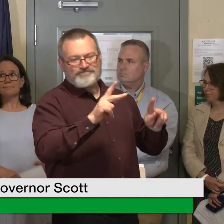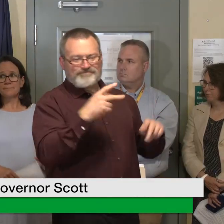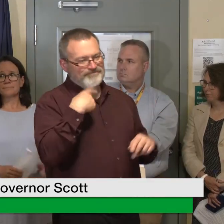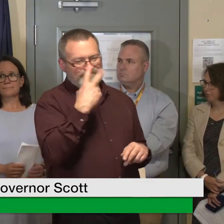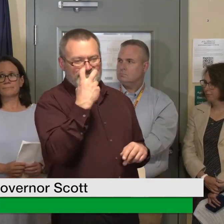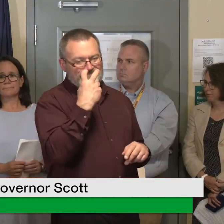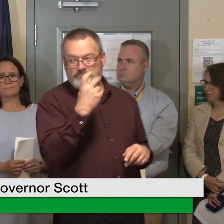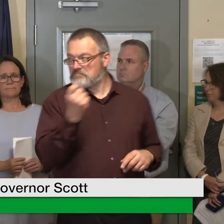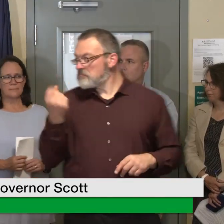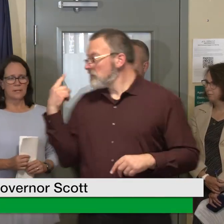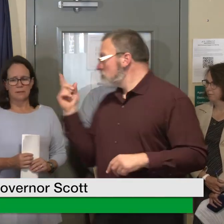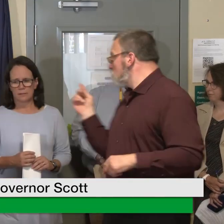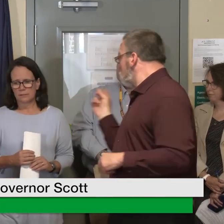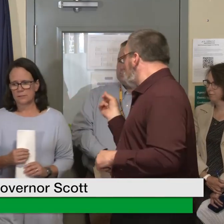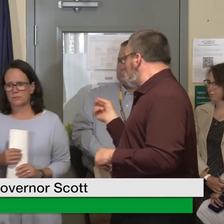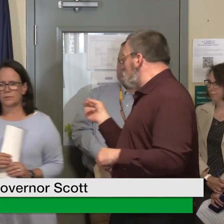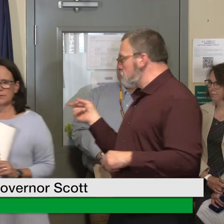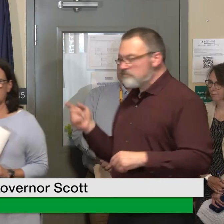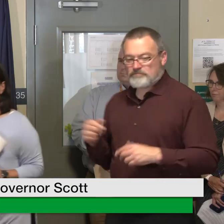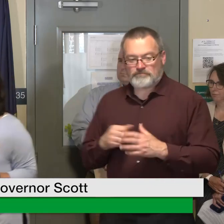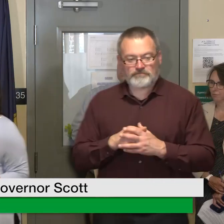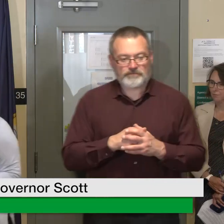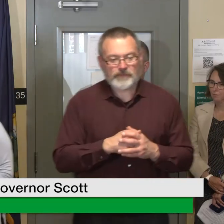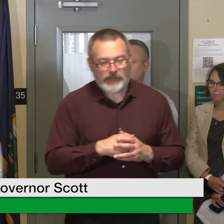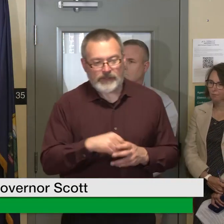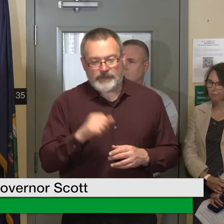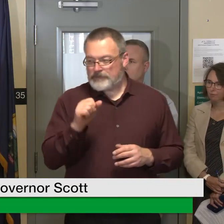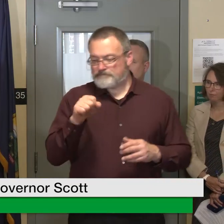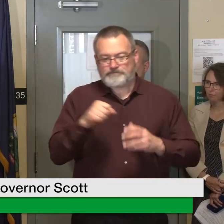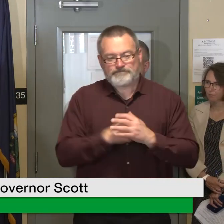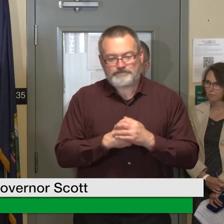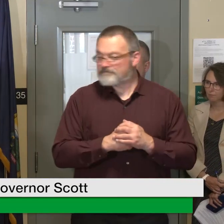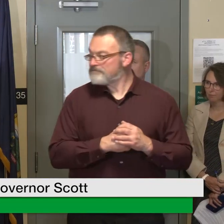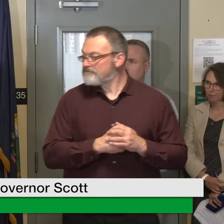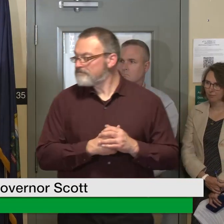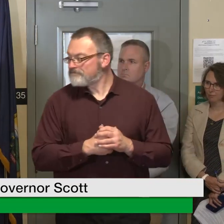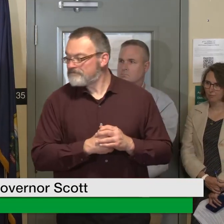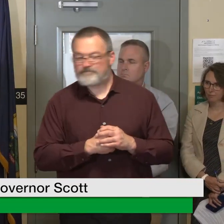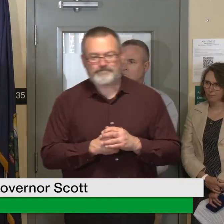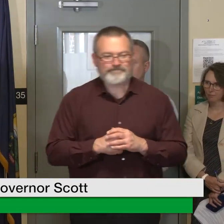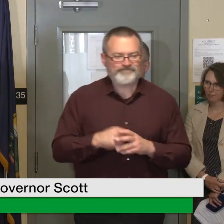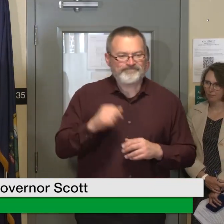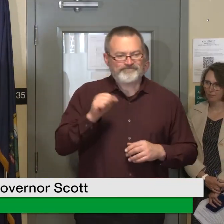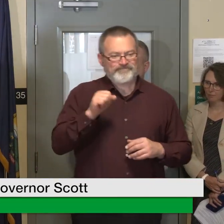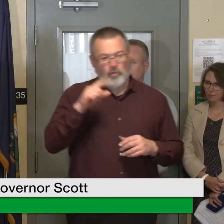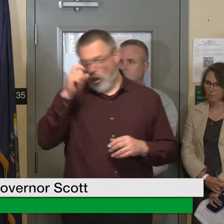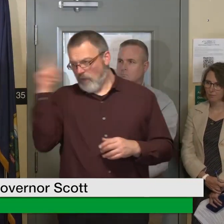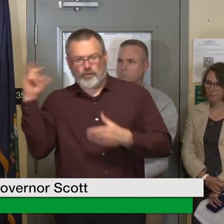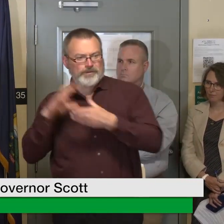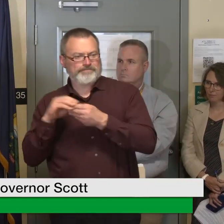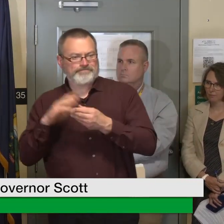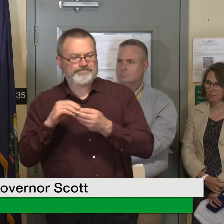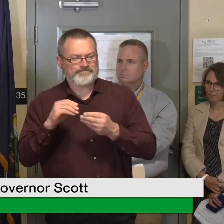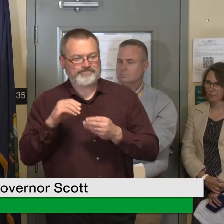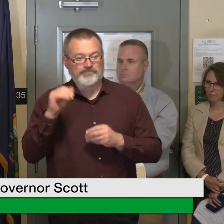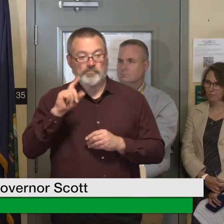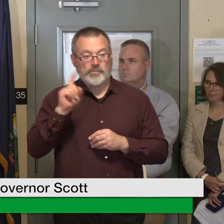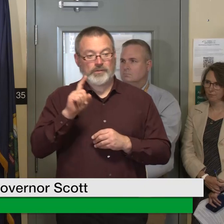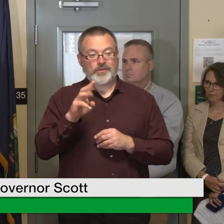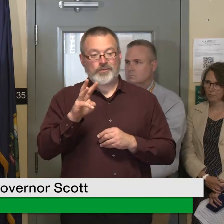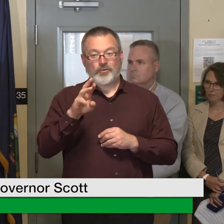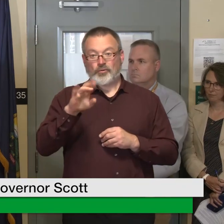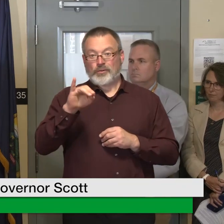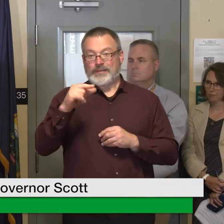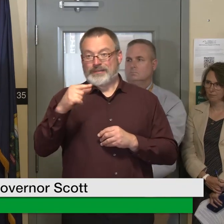probably answer that better than I can. Sure. As the governor said, both Wrightsville and Eastbury facilities